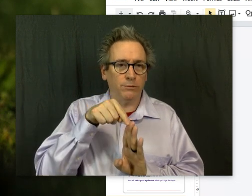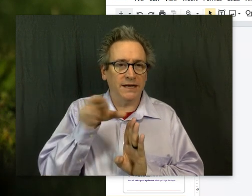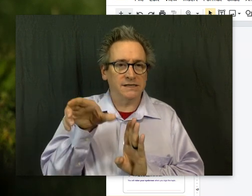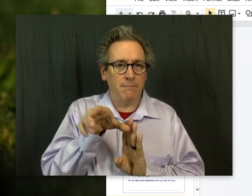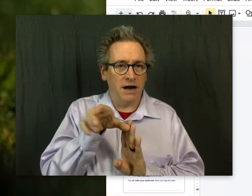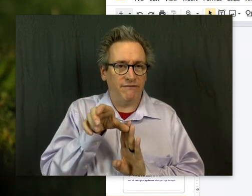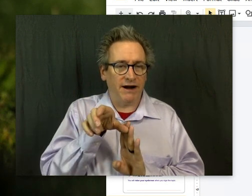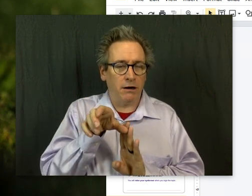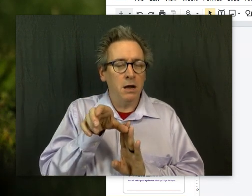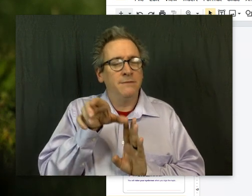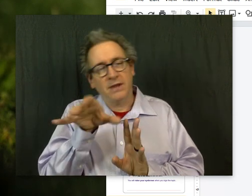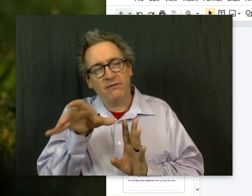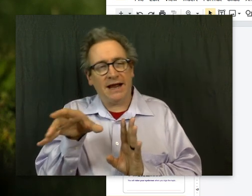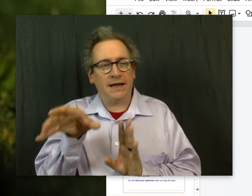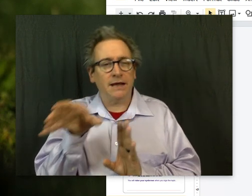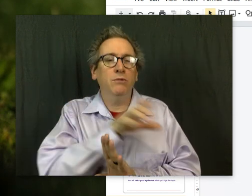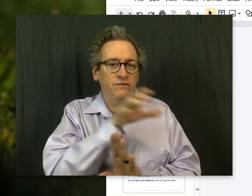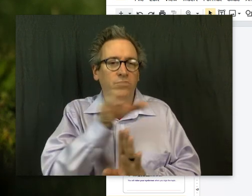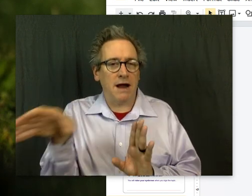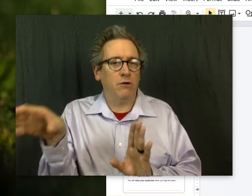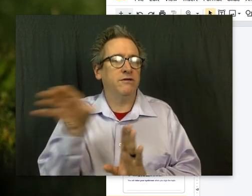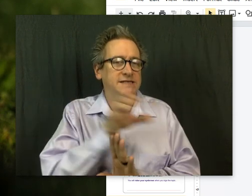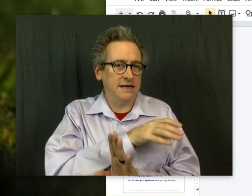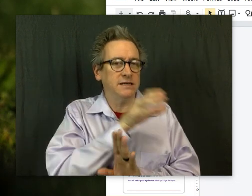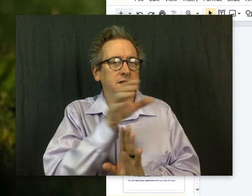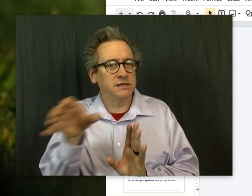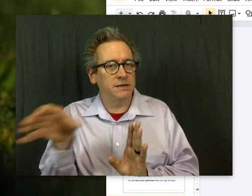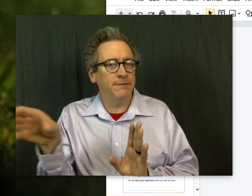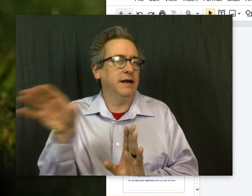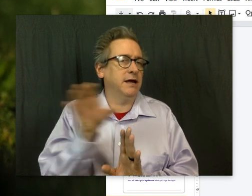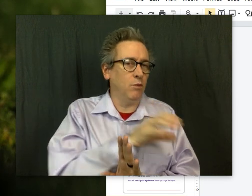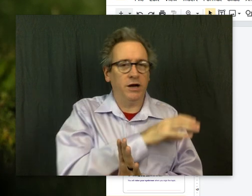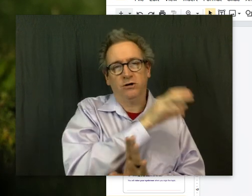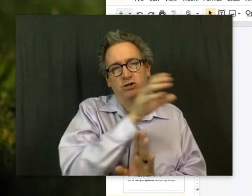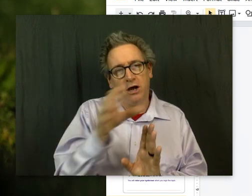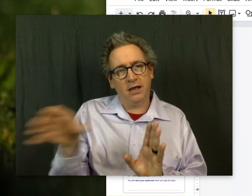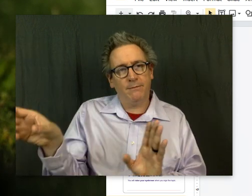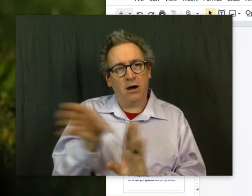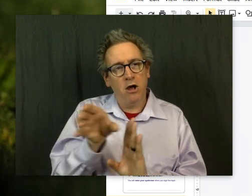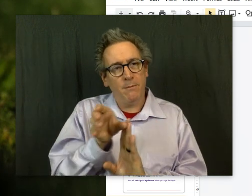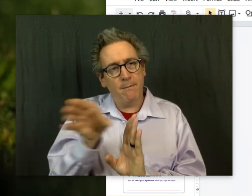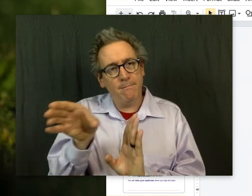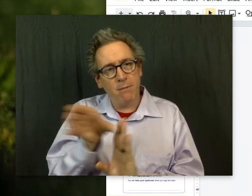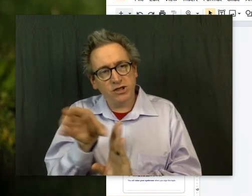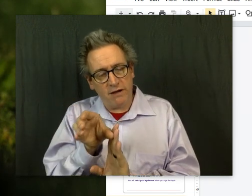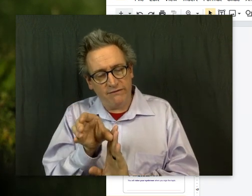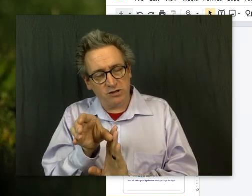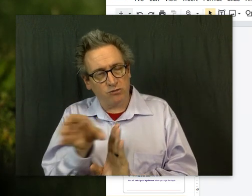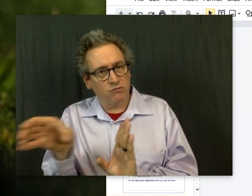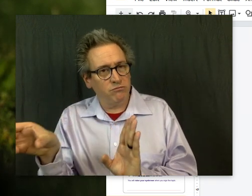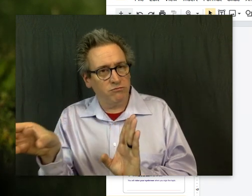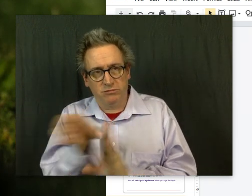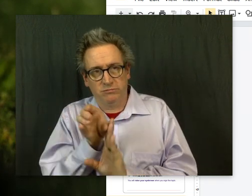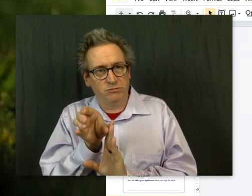verb is a modifier. That can move around the sentence depending on what you're talking about, but most often